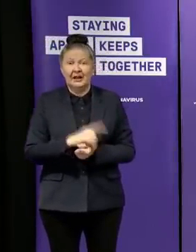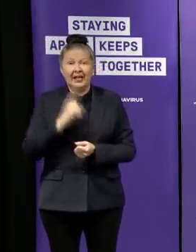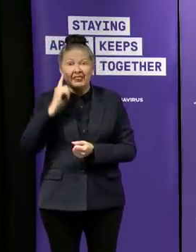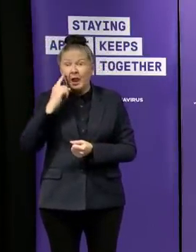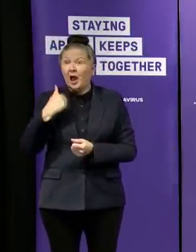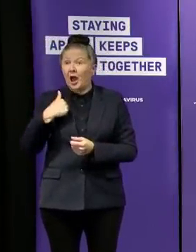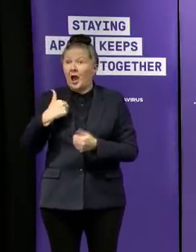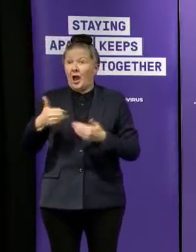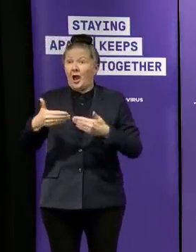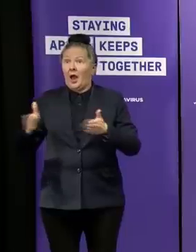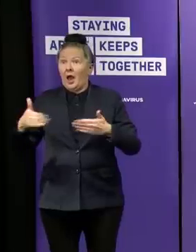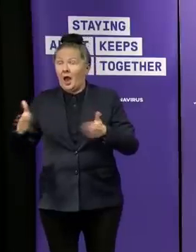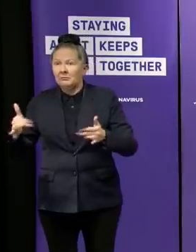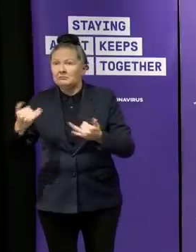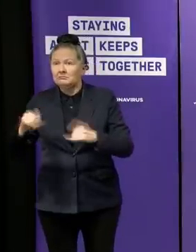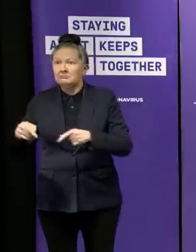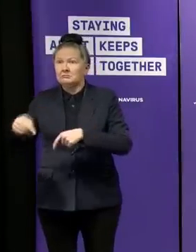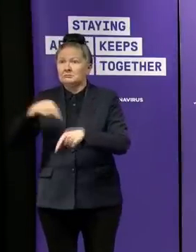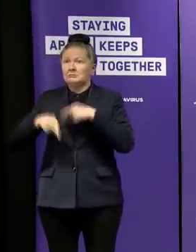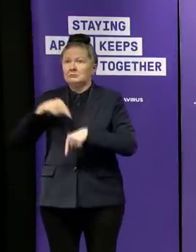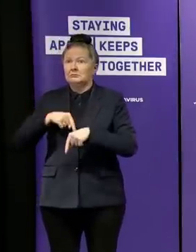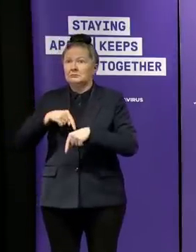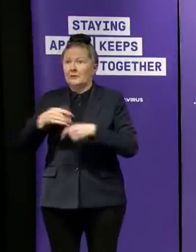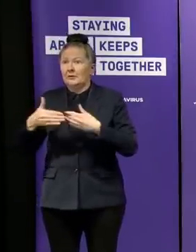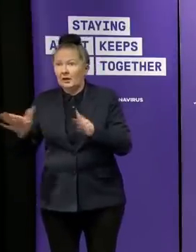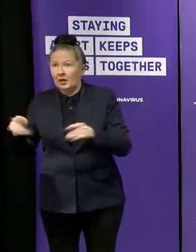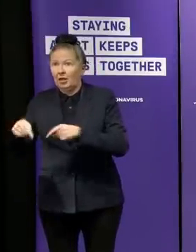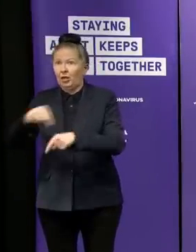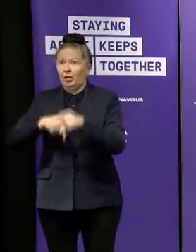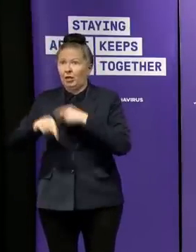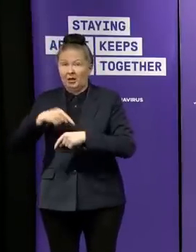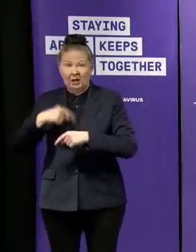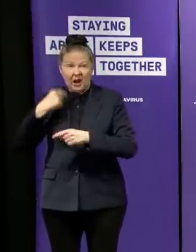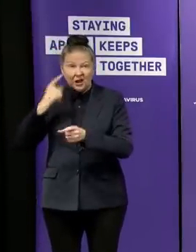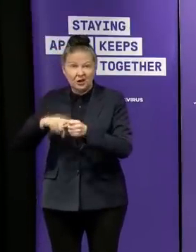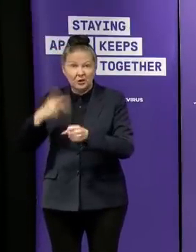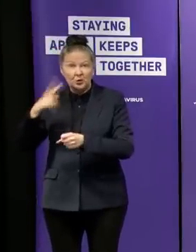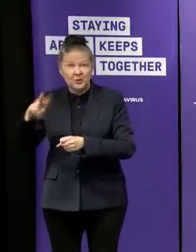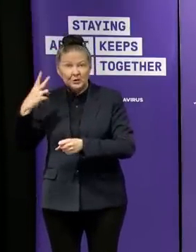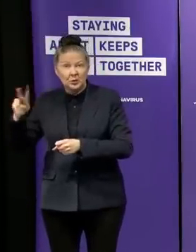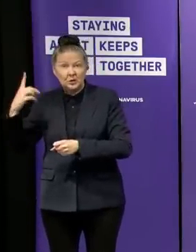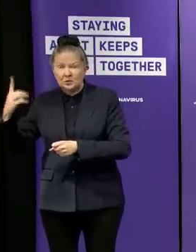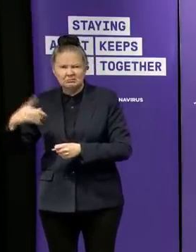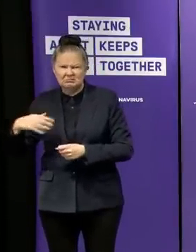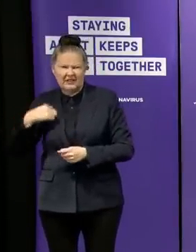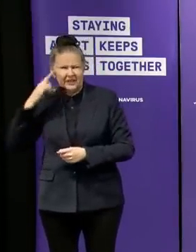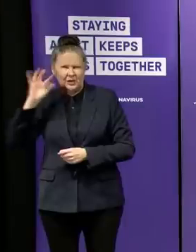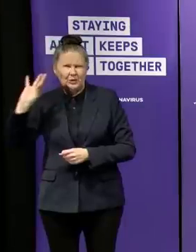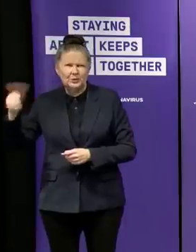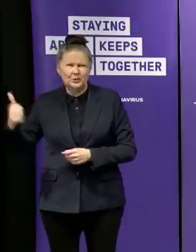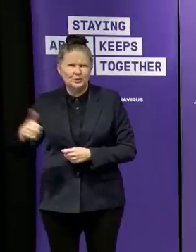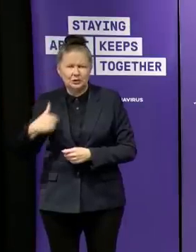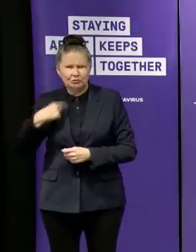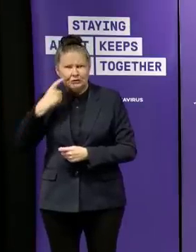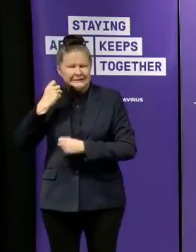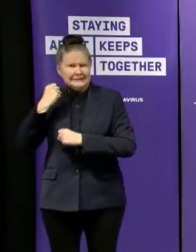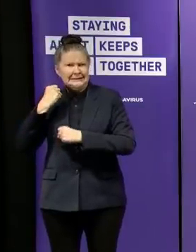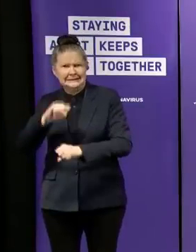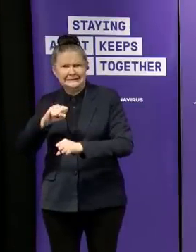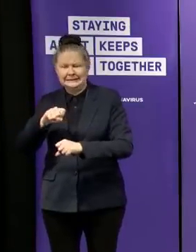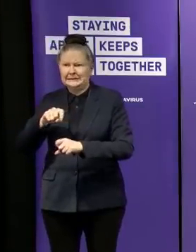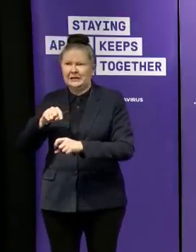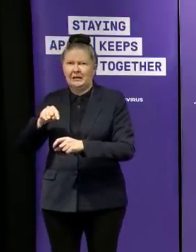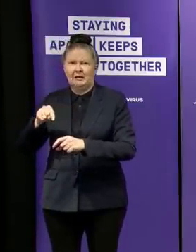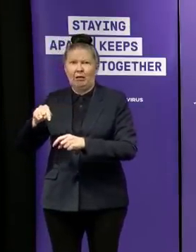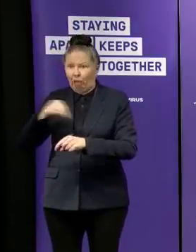and out of restrictions for all of next year is a good thing, I don't accept that. And we're doing everything we can to avoid that. And that's why we're